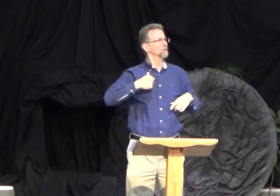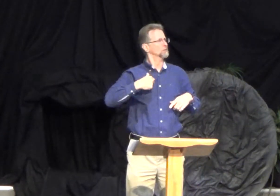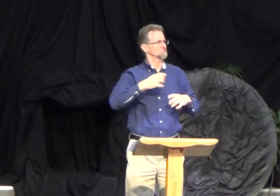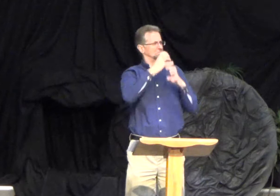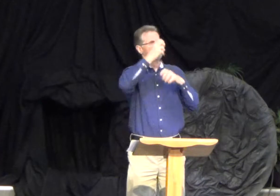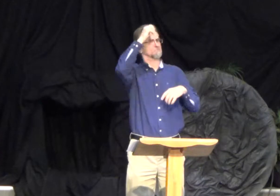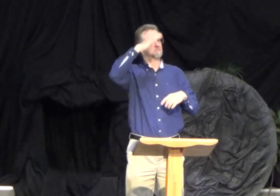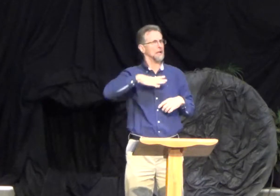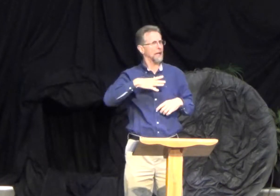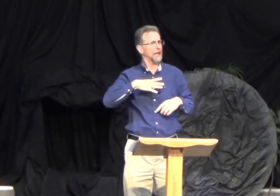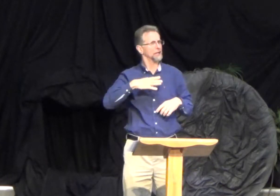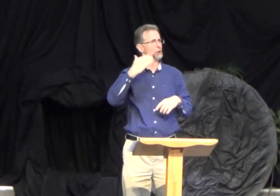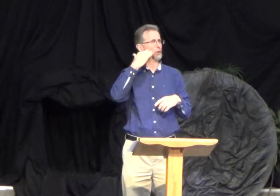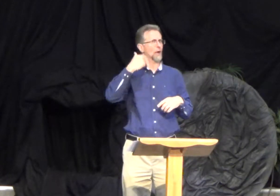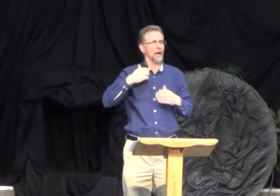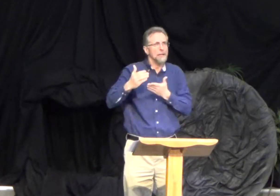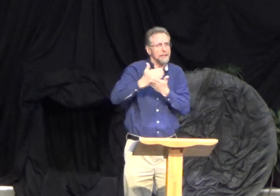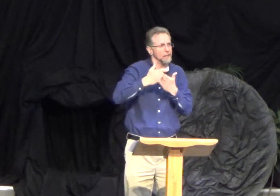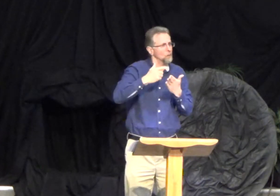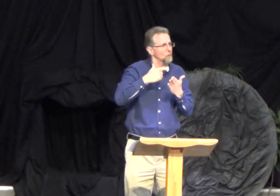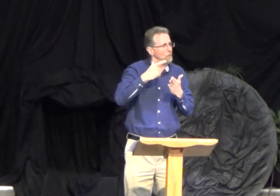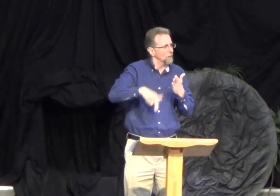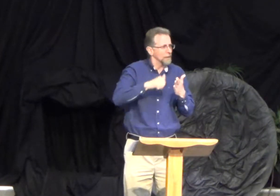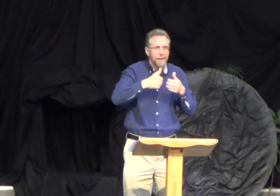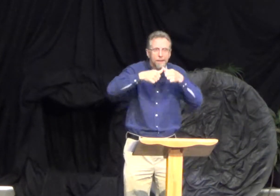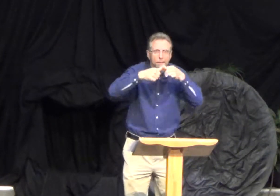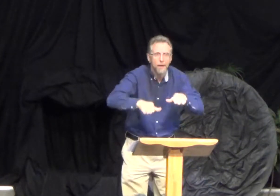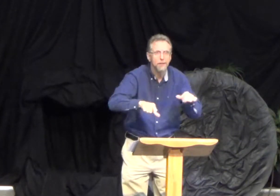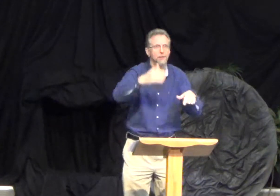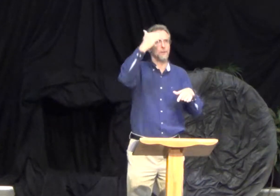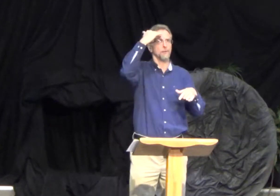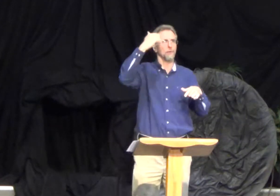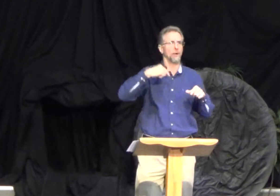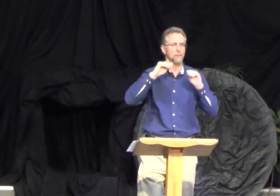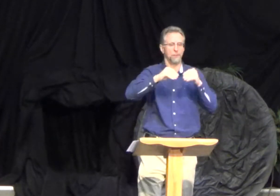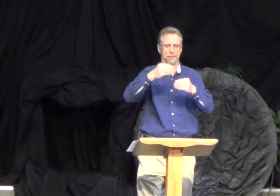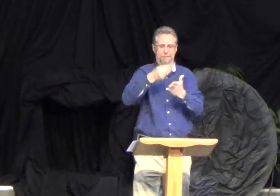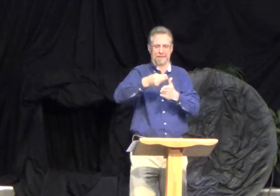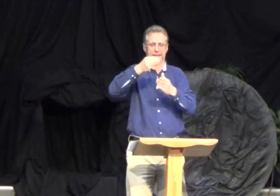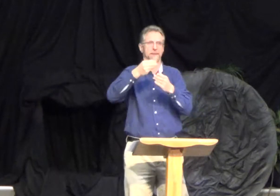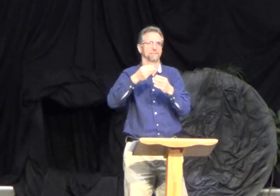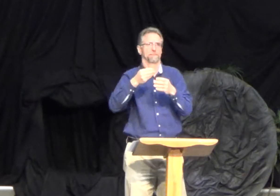You know that I was an austere man, collecting what I did not deposit,